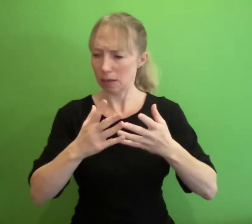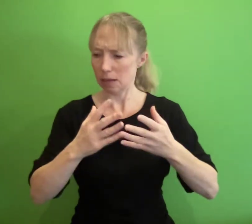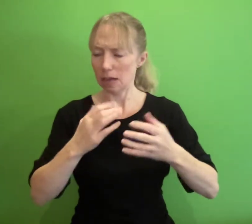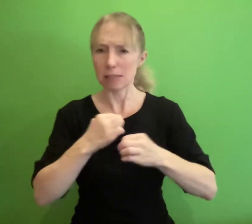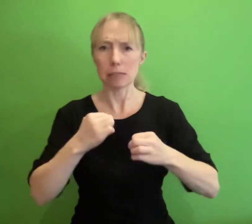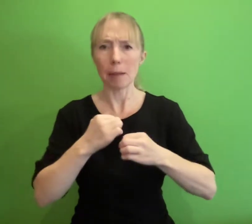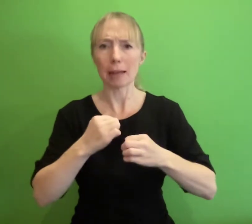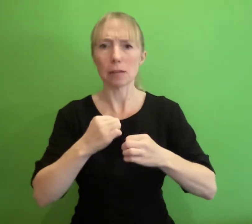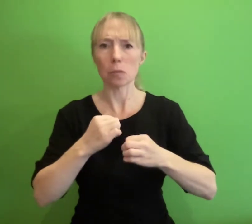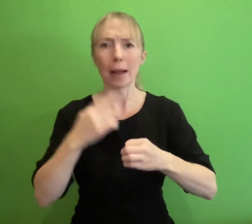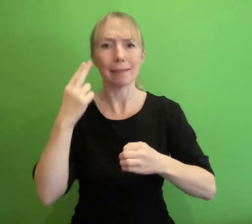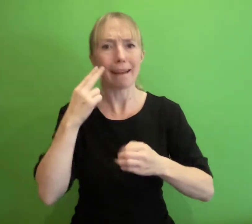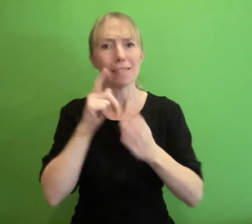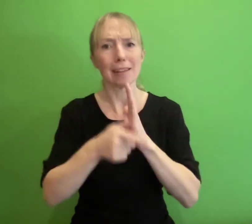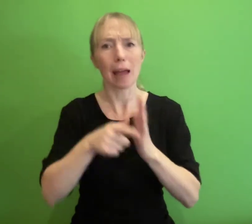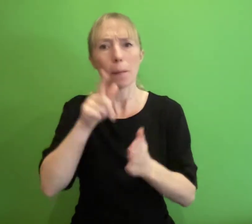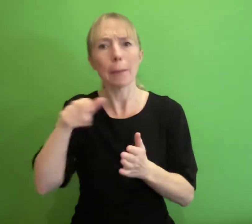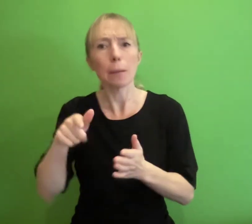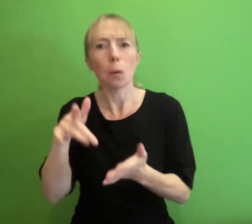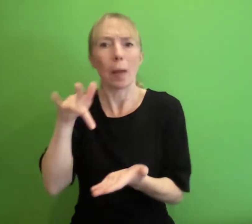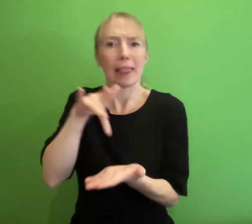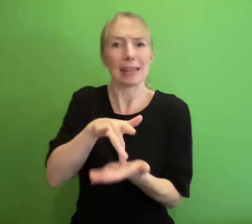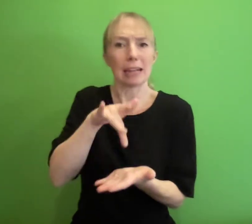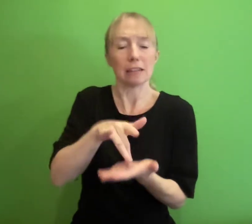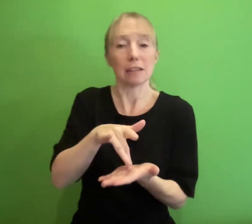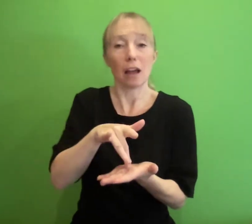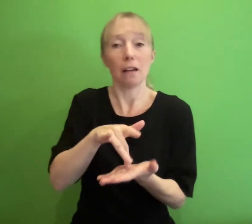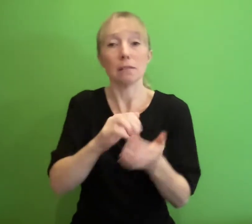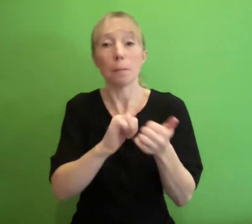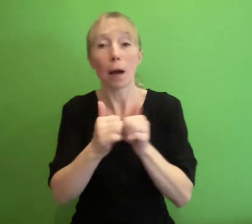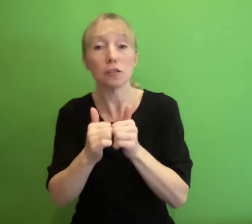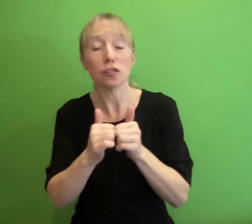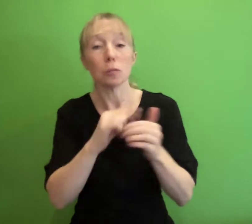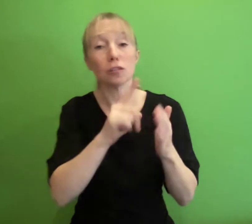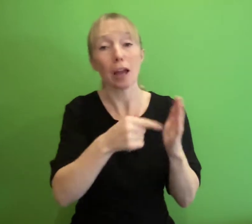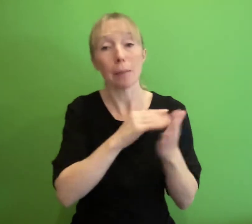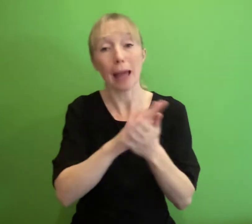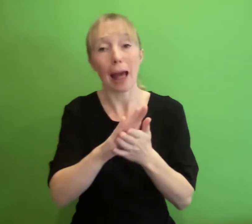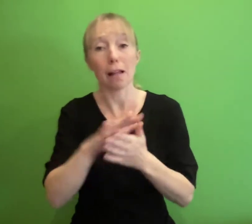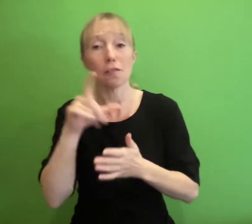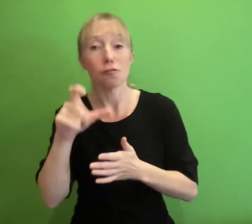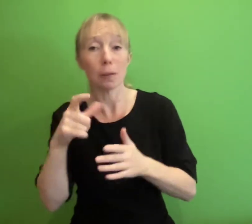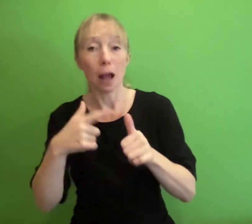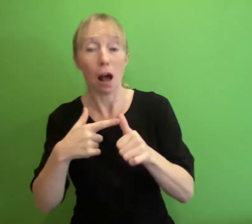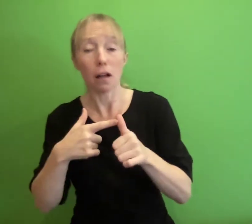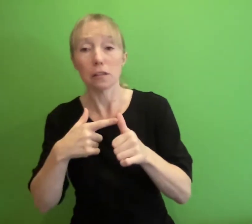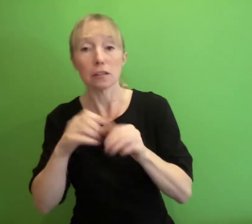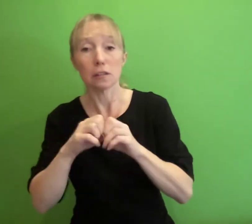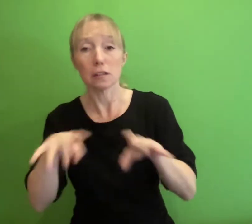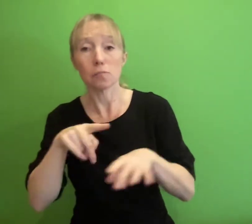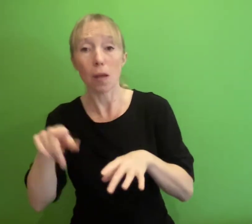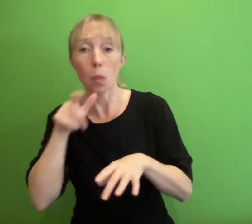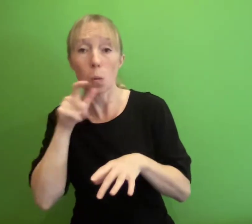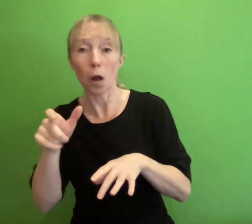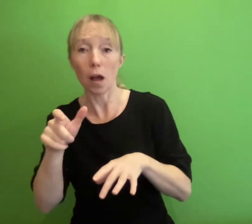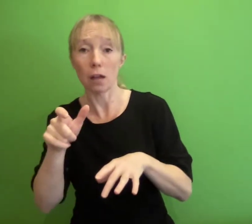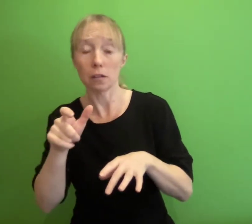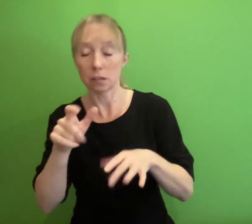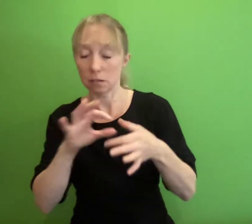The partnership between Jamie Hale, CRIPtic Arts, and Spread the Word has continued through running the UK's